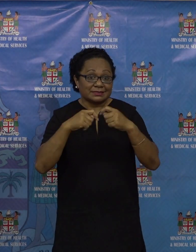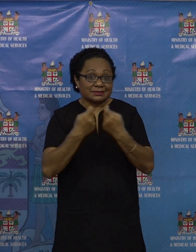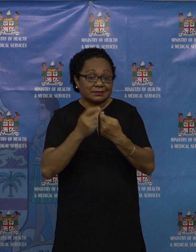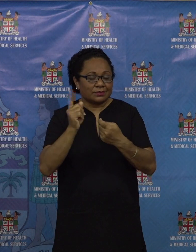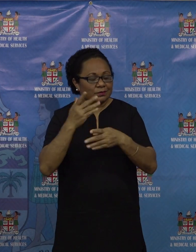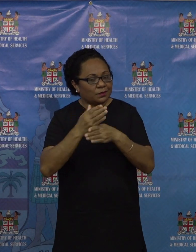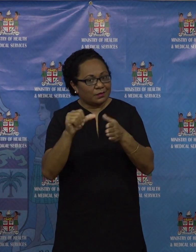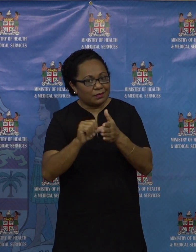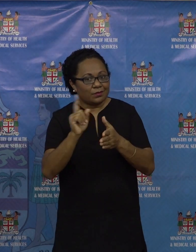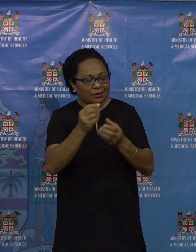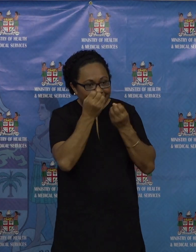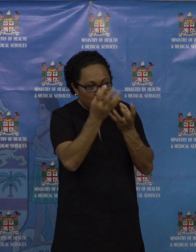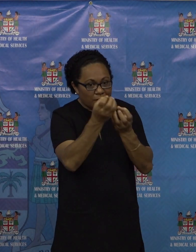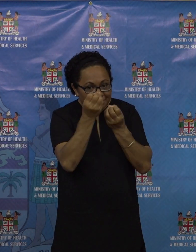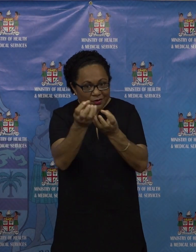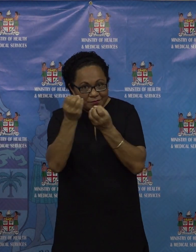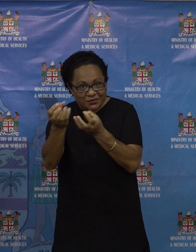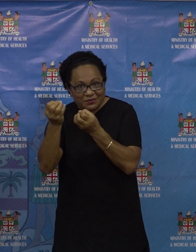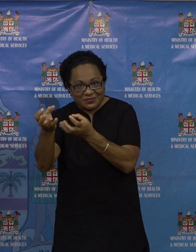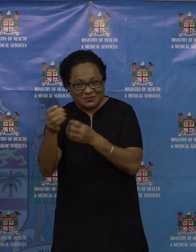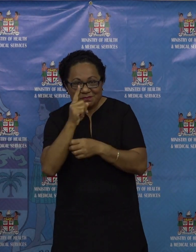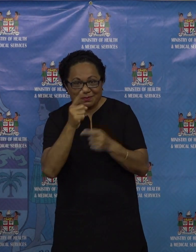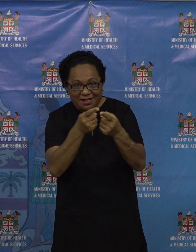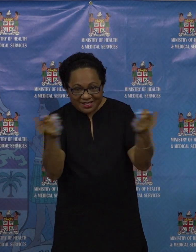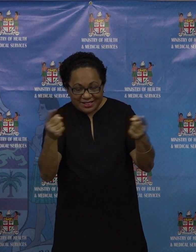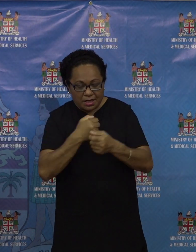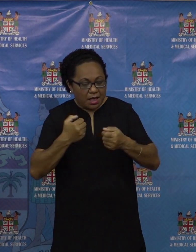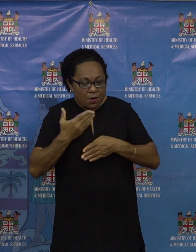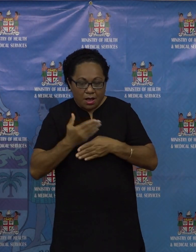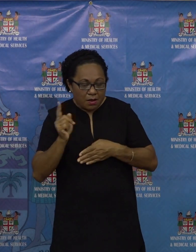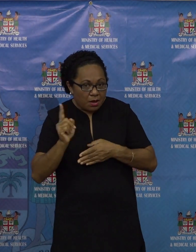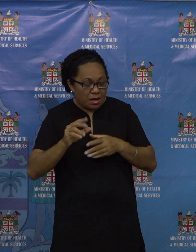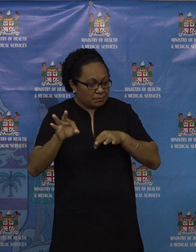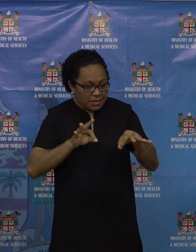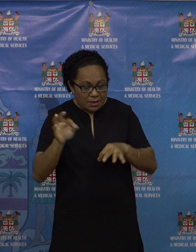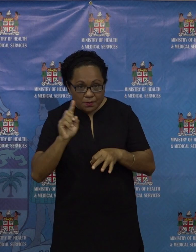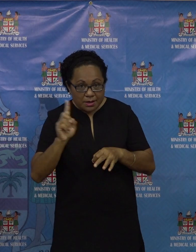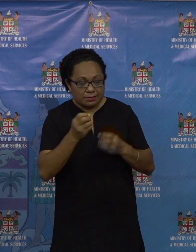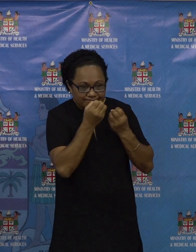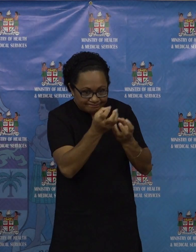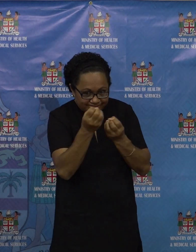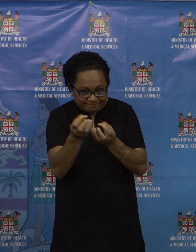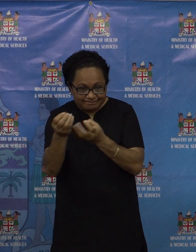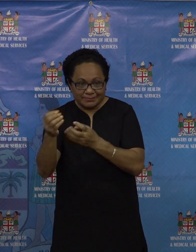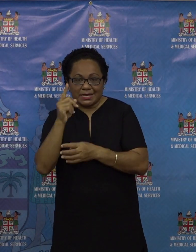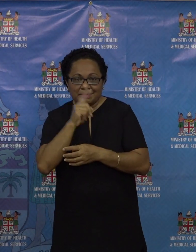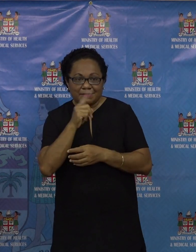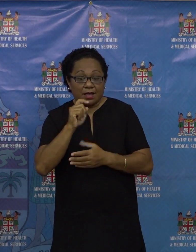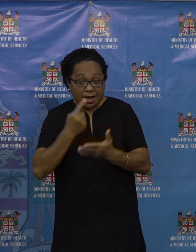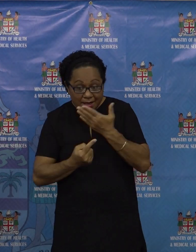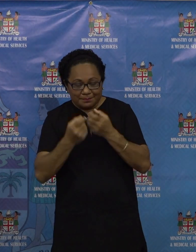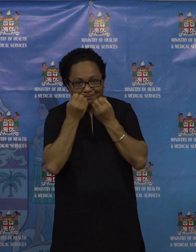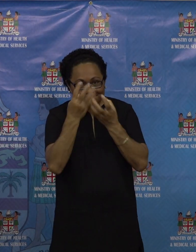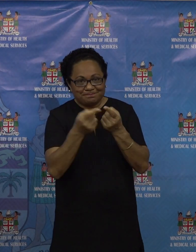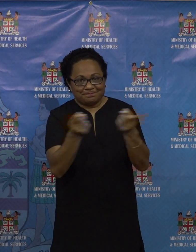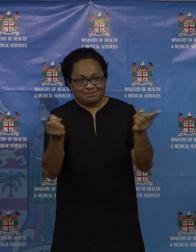inform members of the public on what we are doing, the changes in our strategies and processes when it happens, and